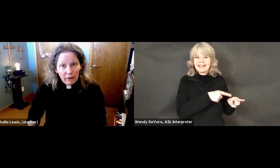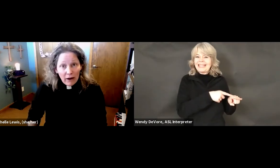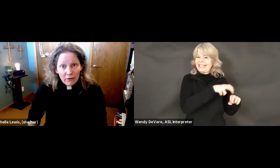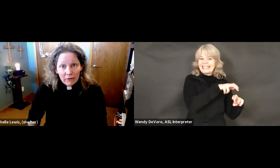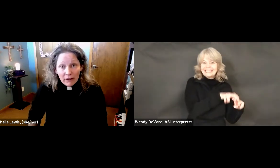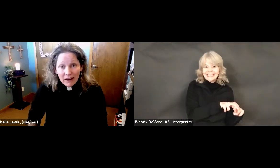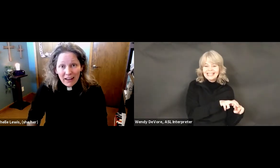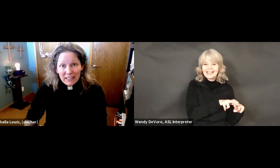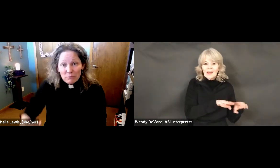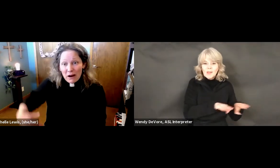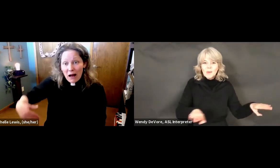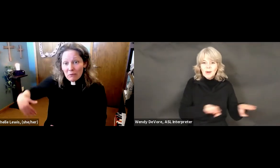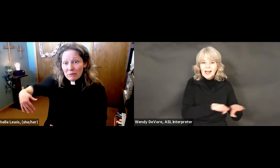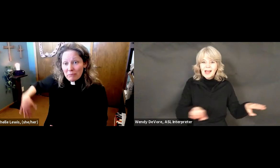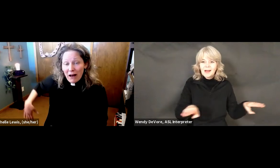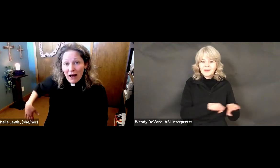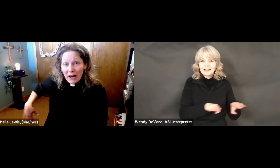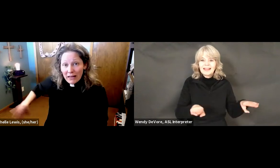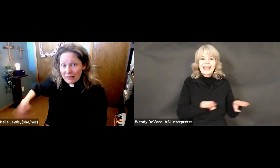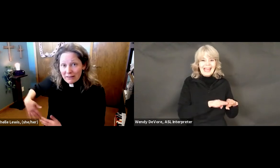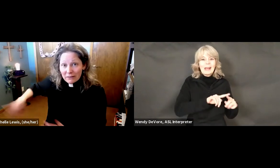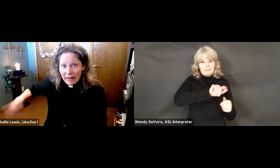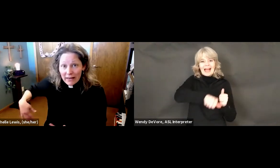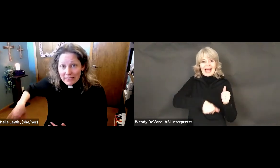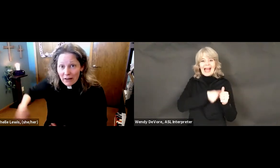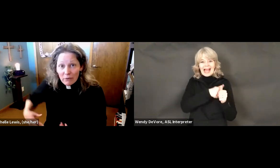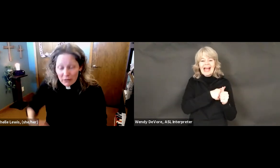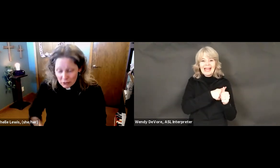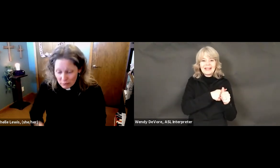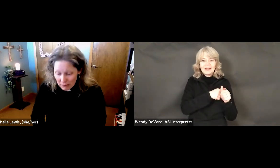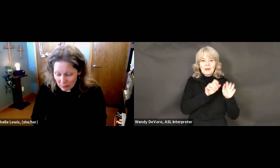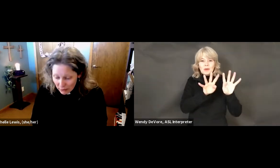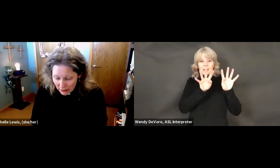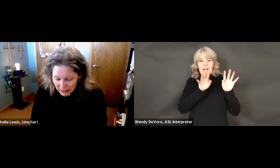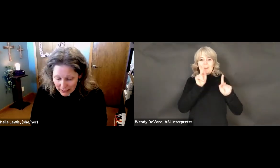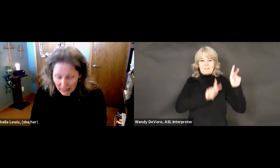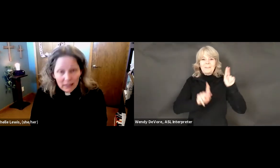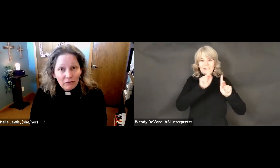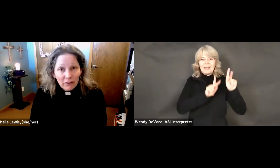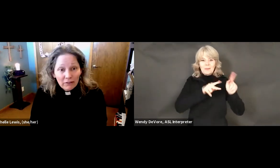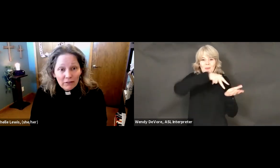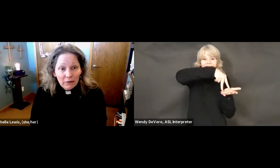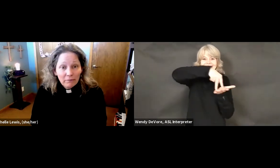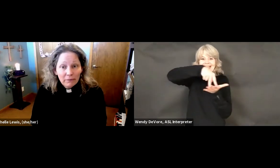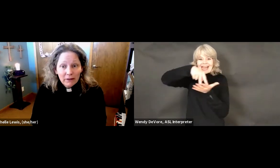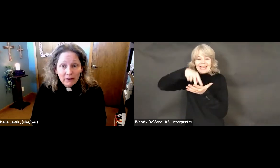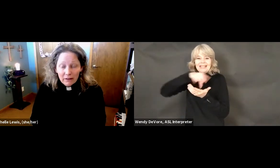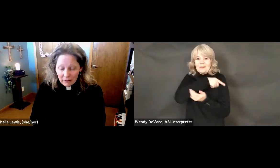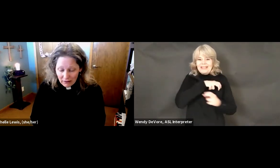the ground. And he's probably behind the legs of a bunch of people who are standing in front of